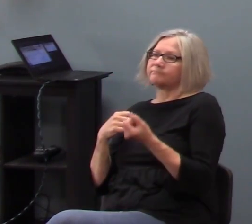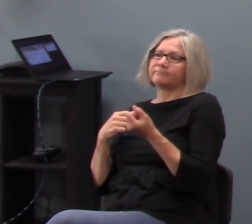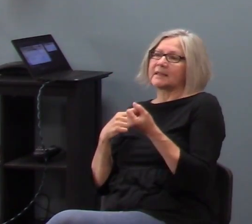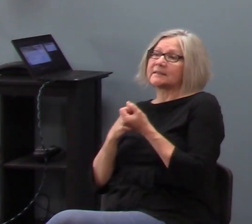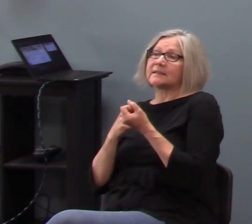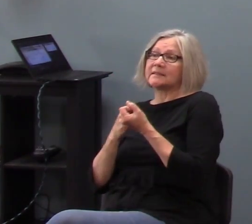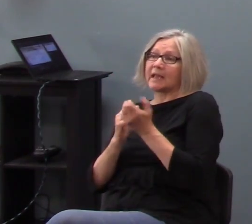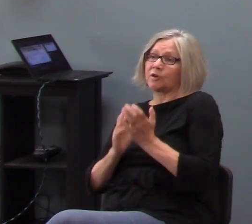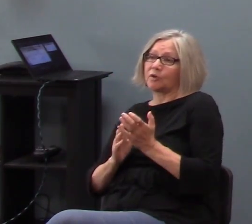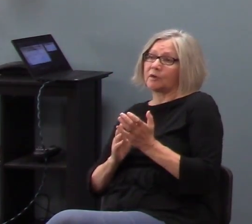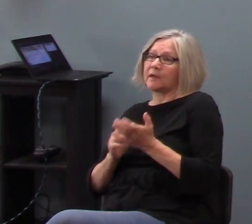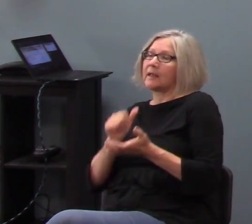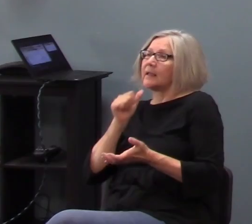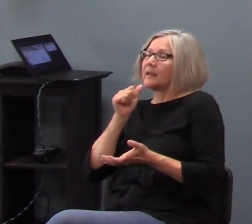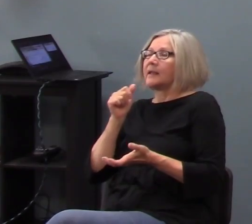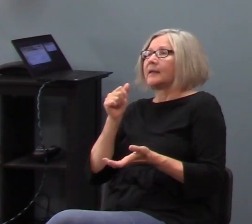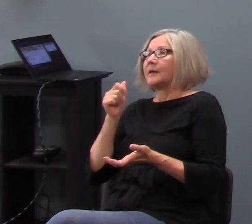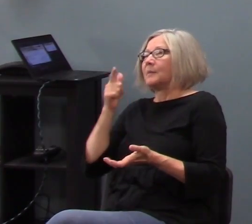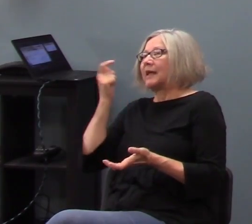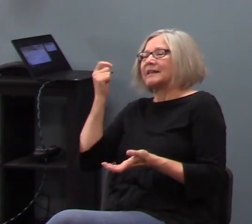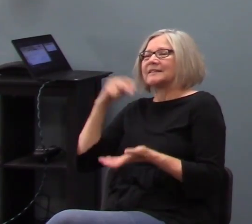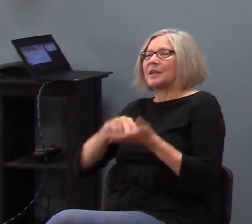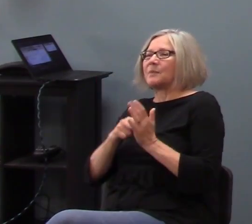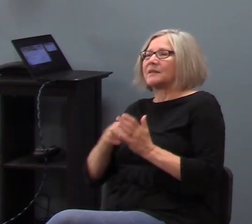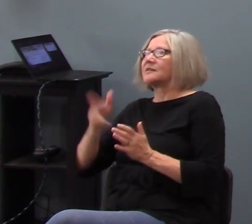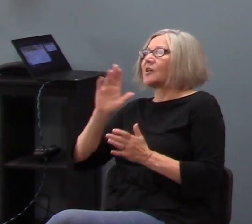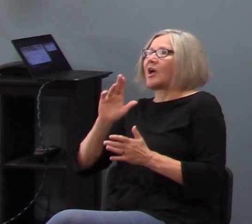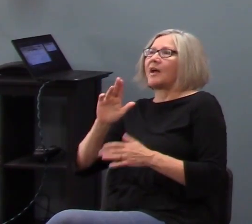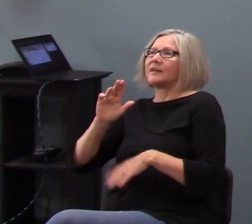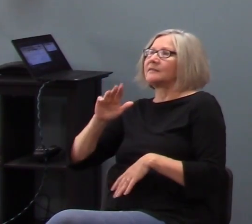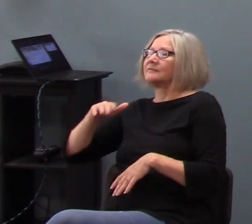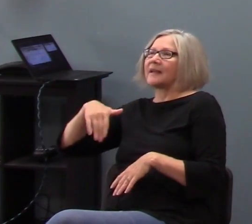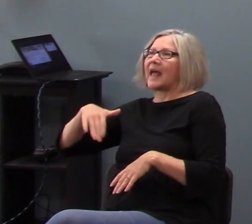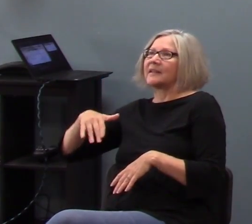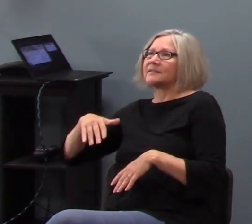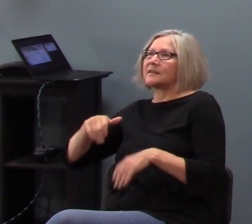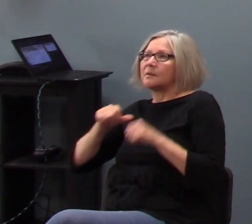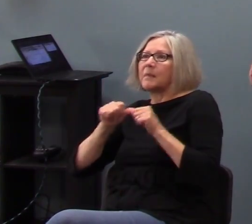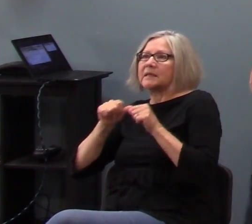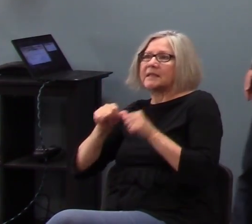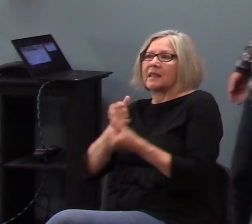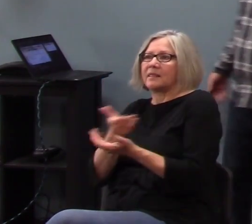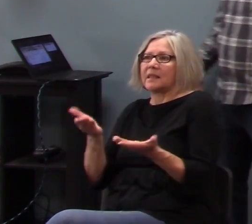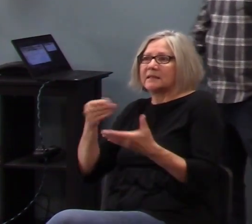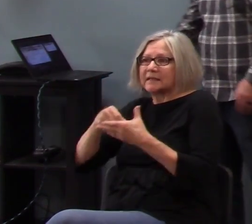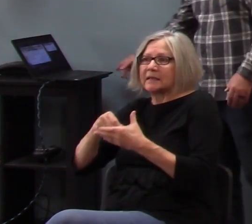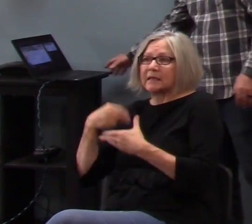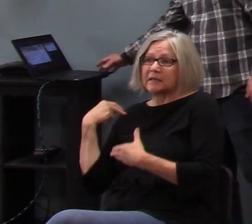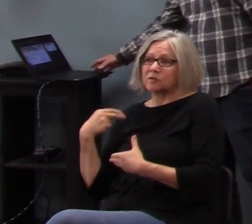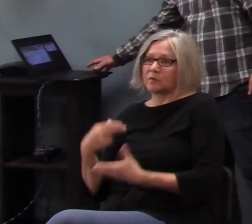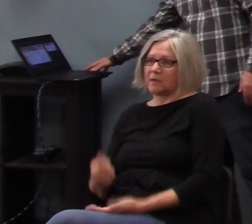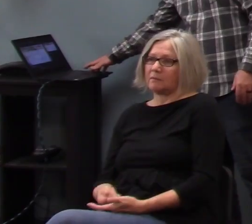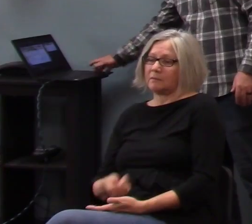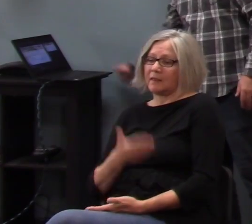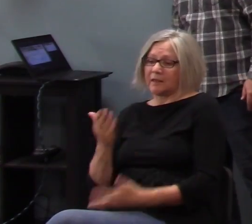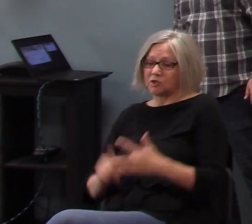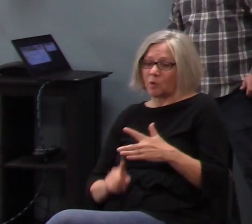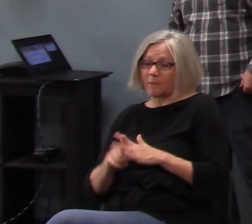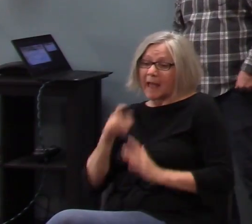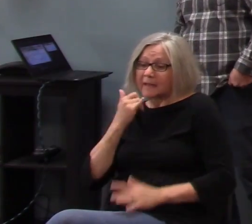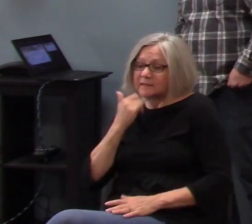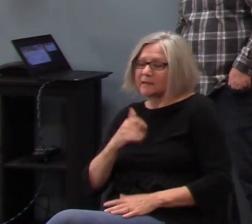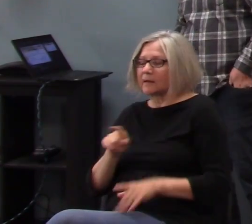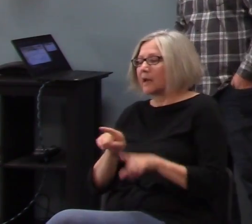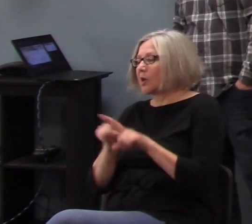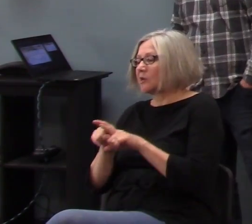Because that means that he hasn't maintained the earth throughout its history. Stuff's been an accident, things like that. And it also means humans